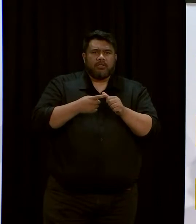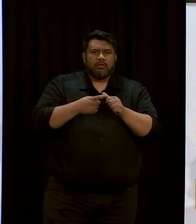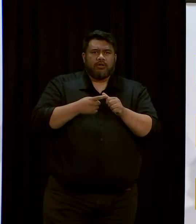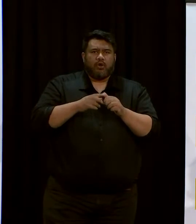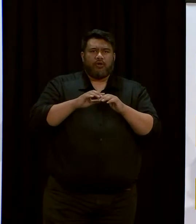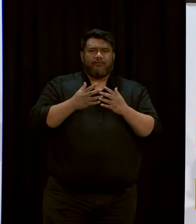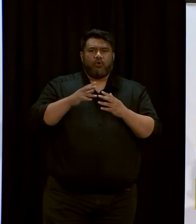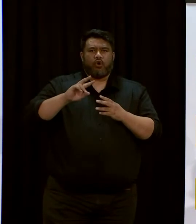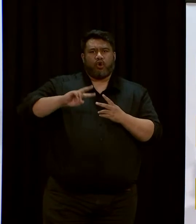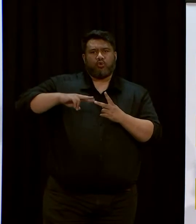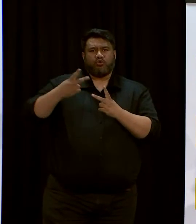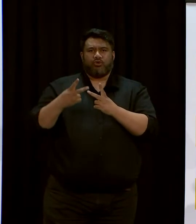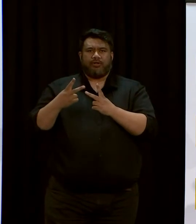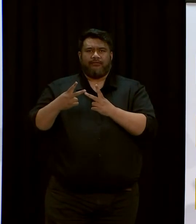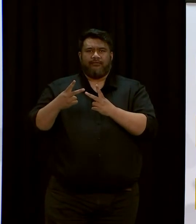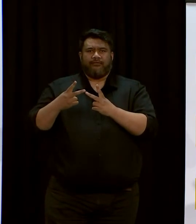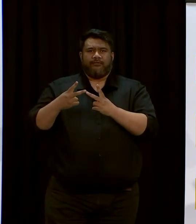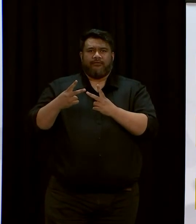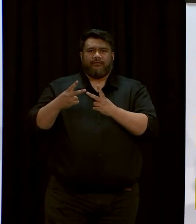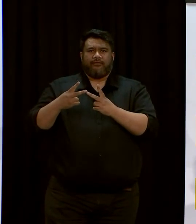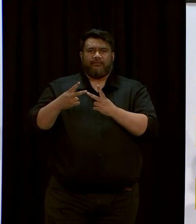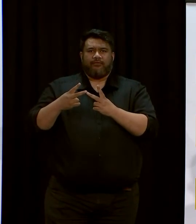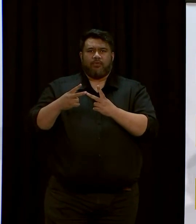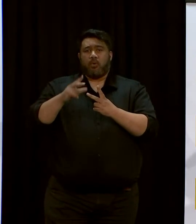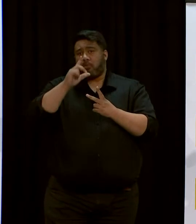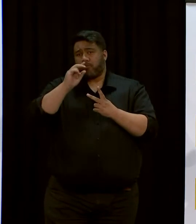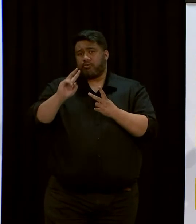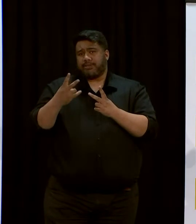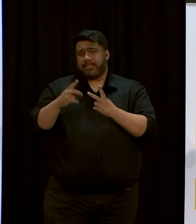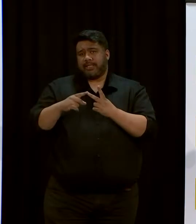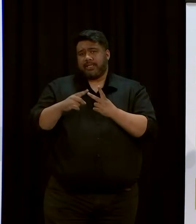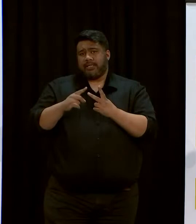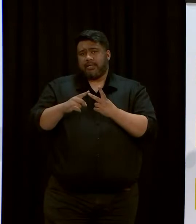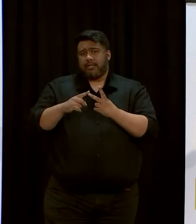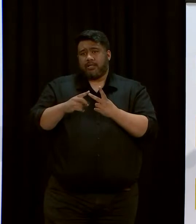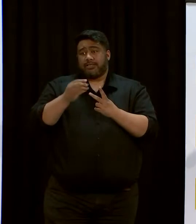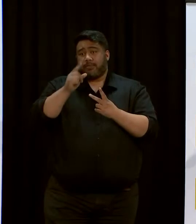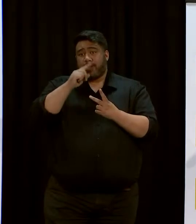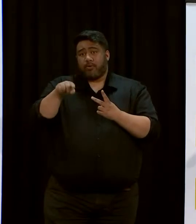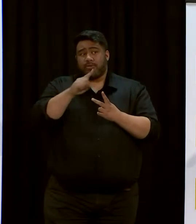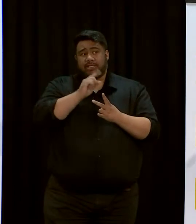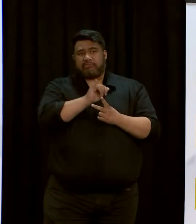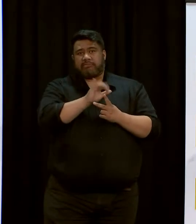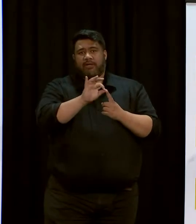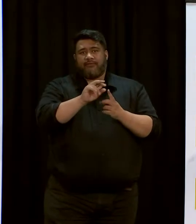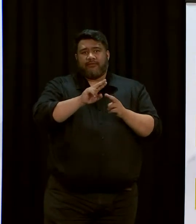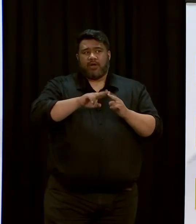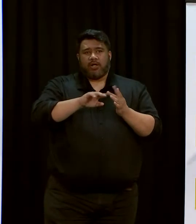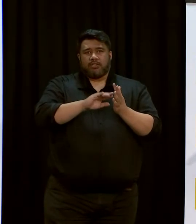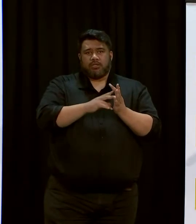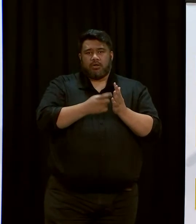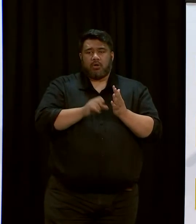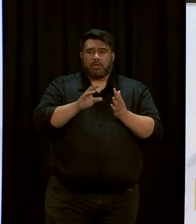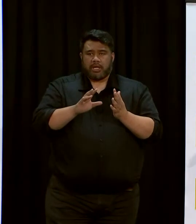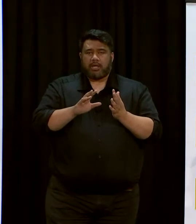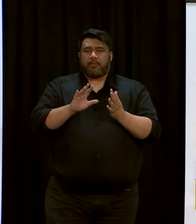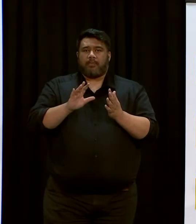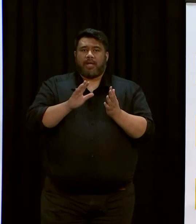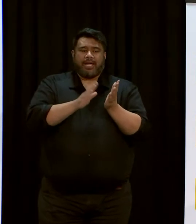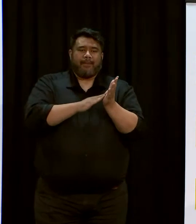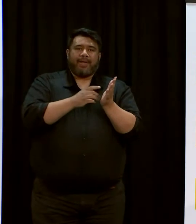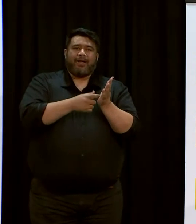for people who may be willing to be vaccinated but have a particular concern about the mRNA